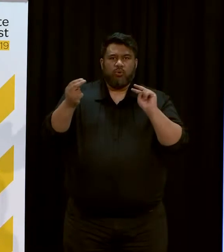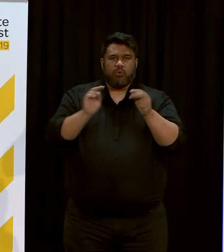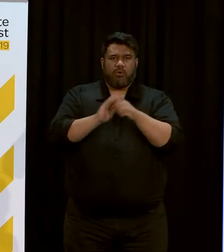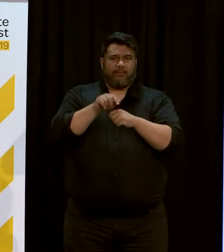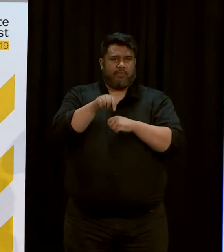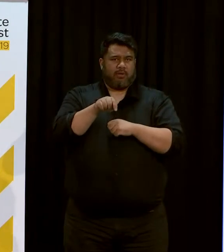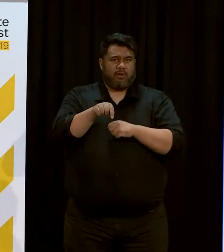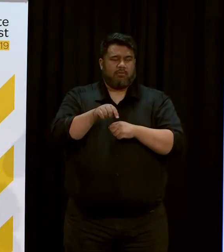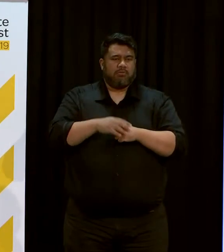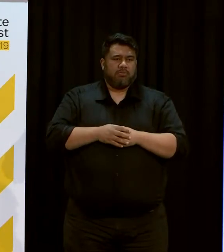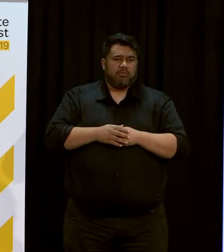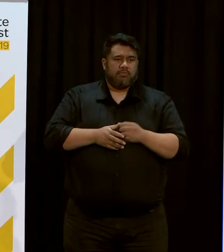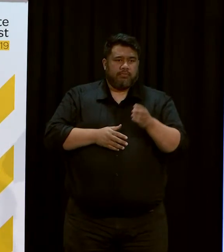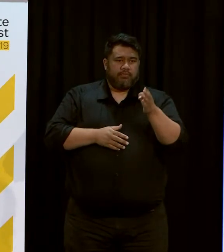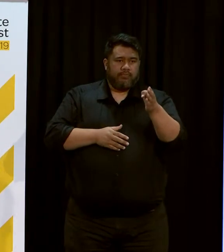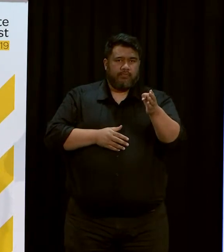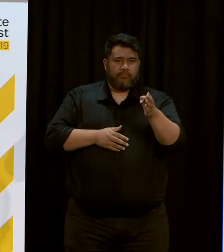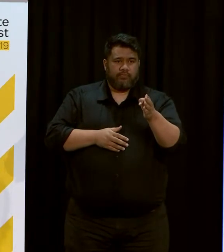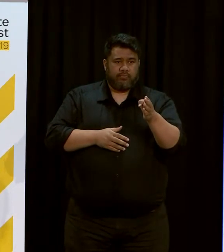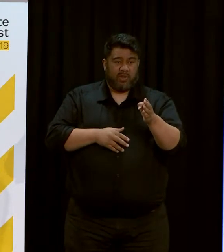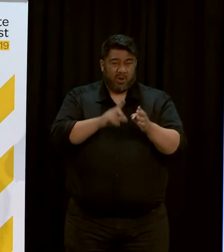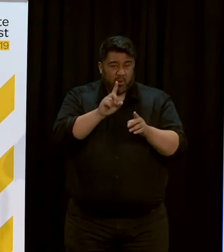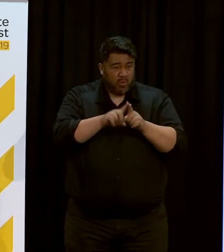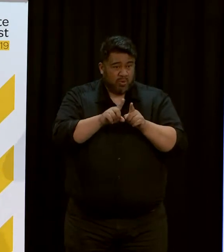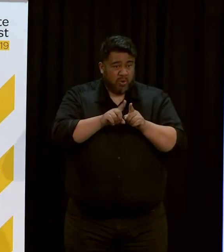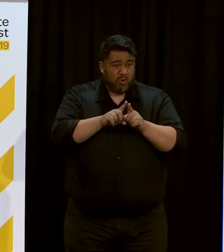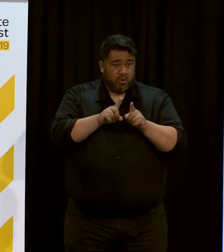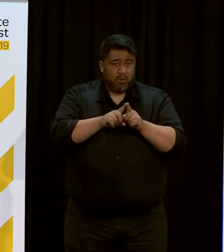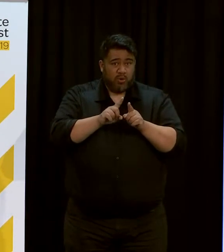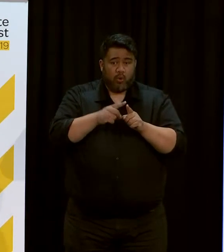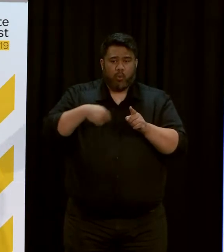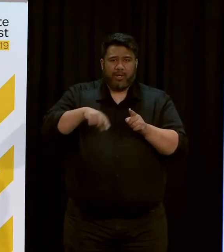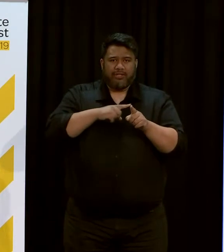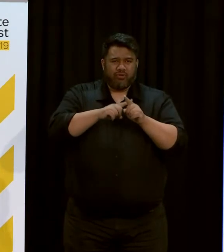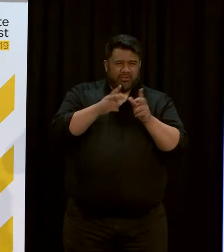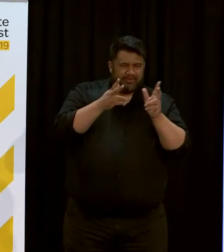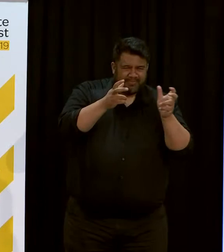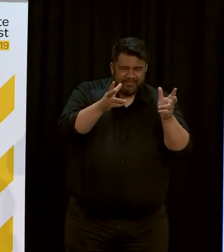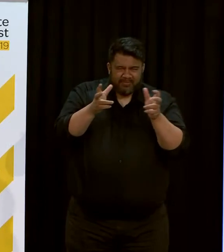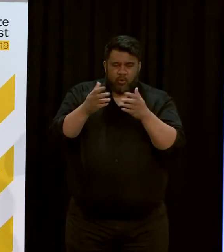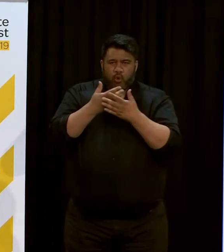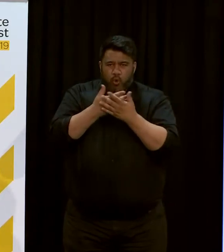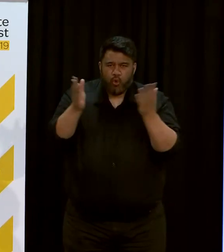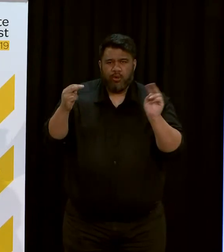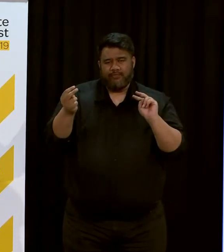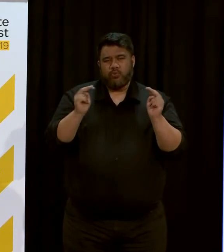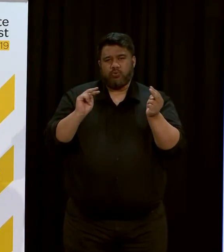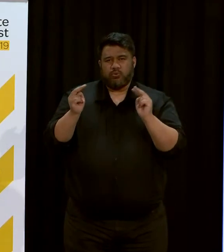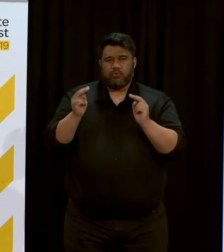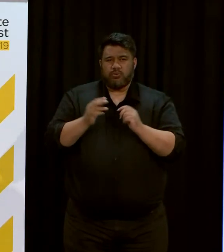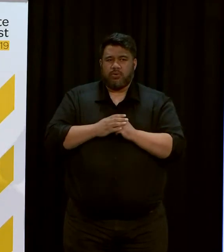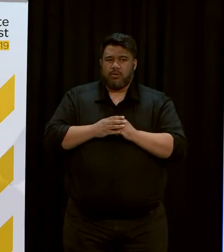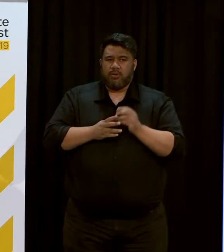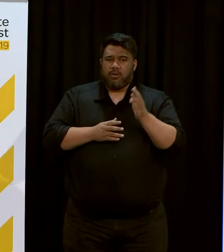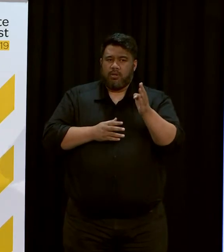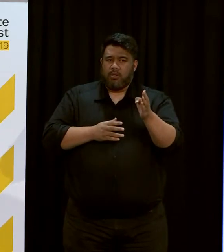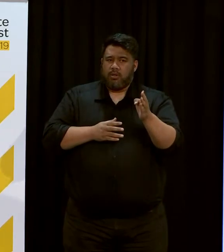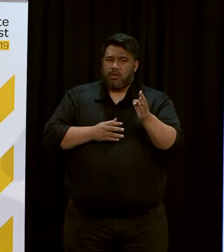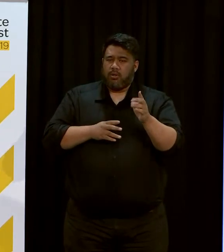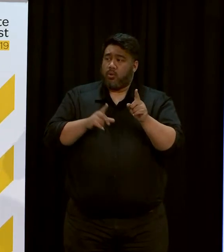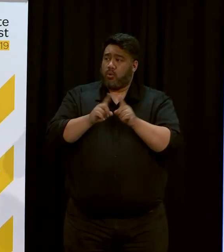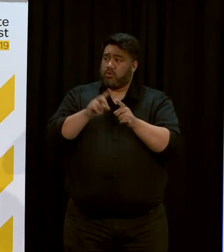the dialogue that's been going on. Well, and you can see we've tried to take all of it into account, all of those competing different views. If I just